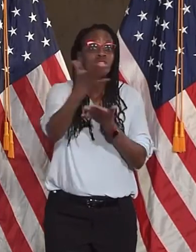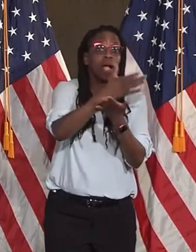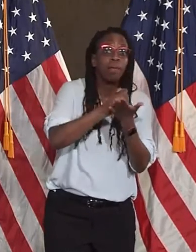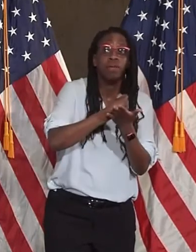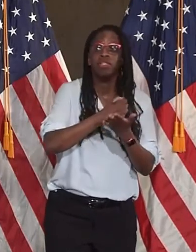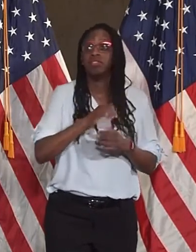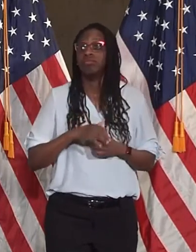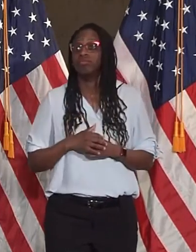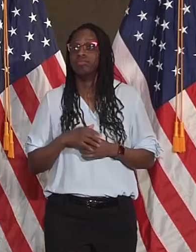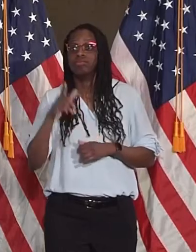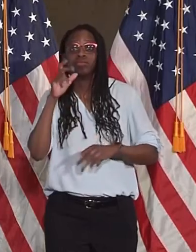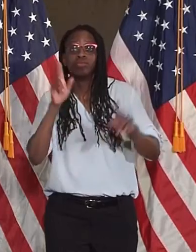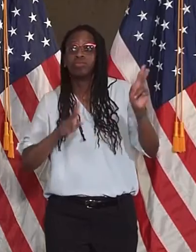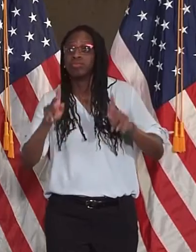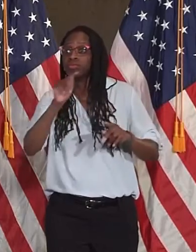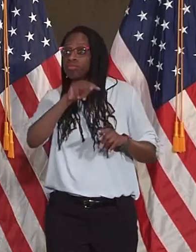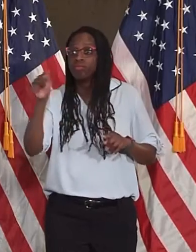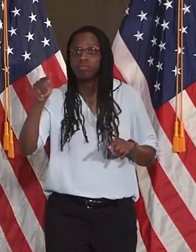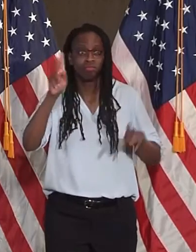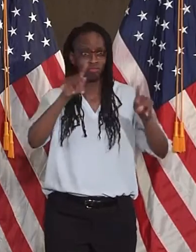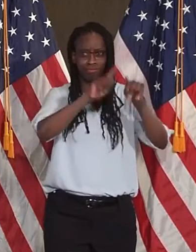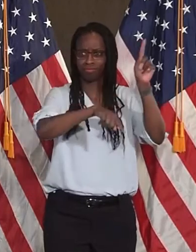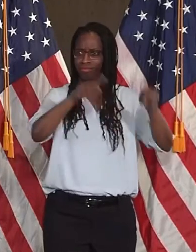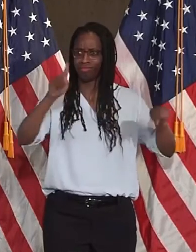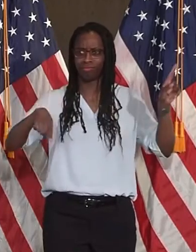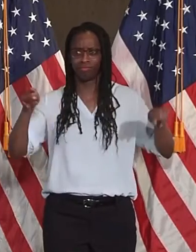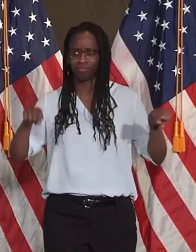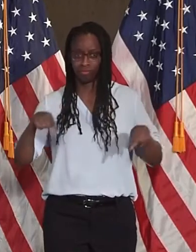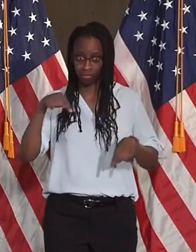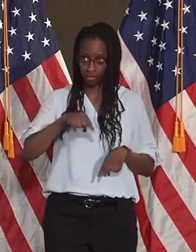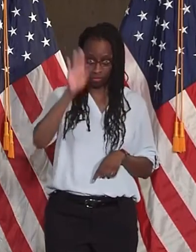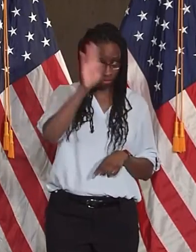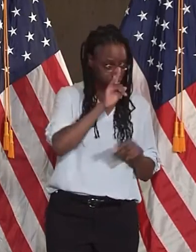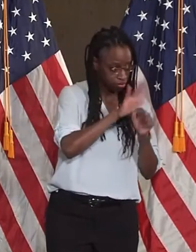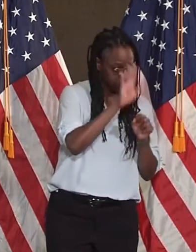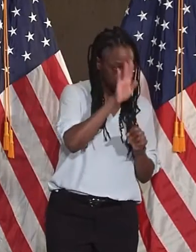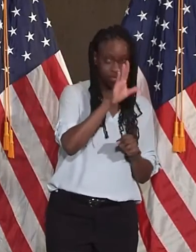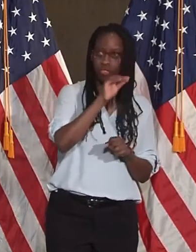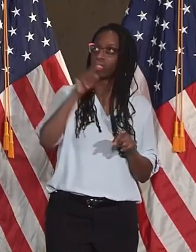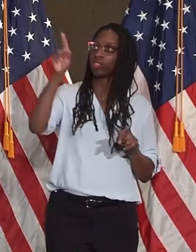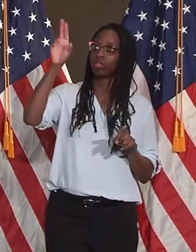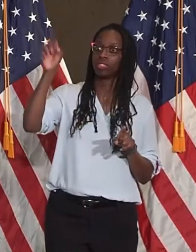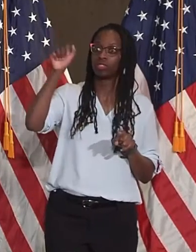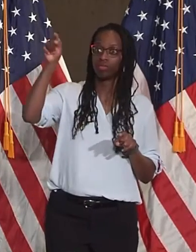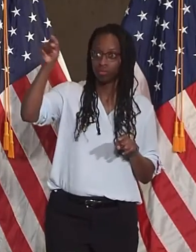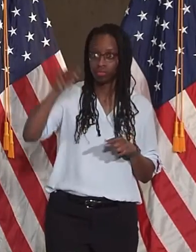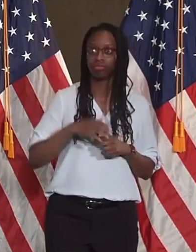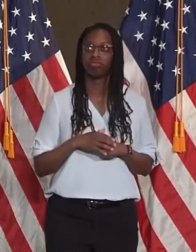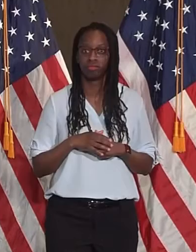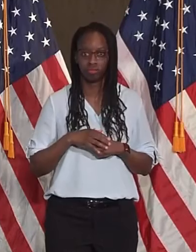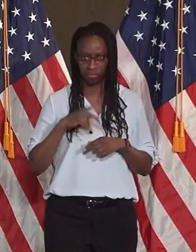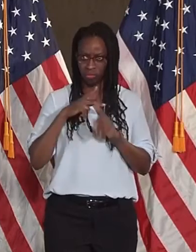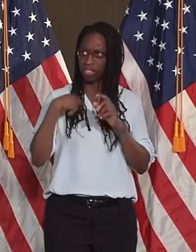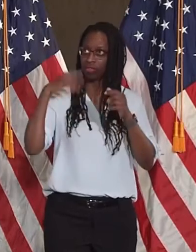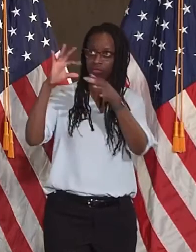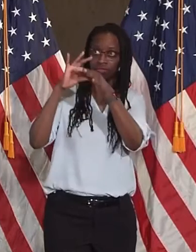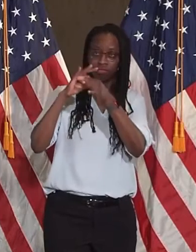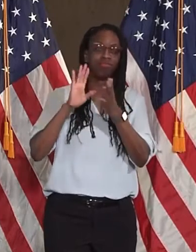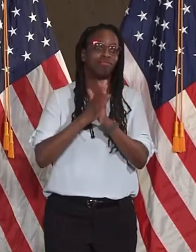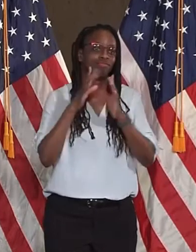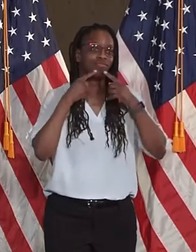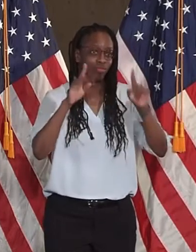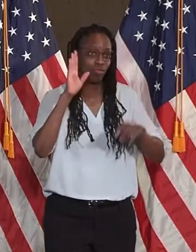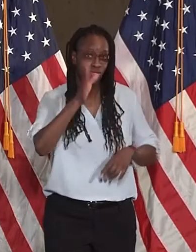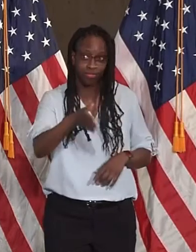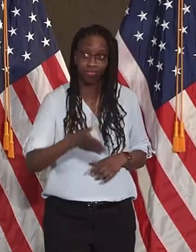to make those dreams real for everyone. And we have to start by calling out the challenges facing our